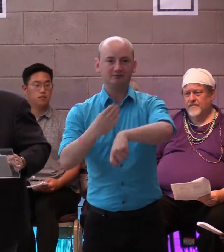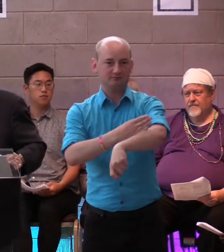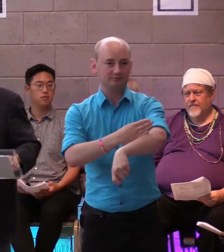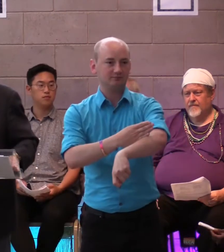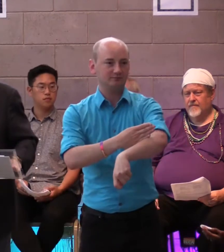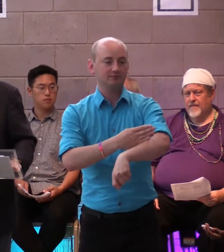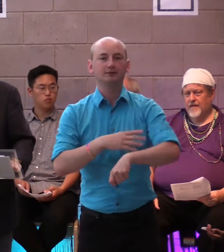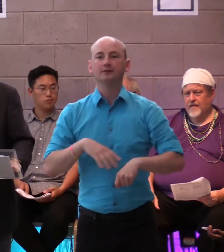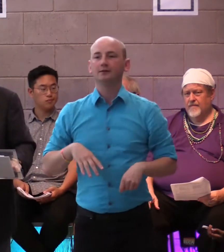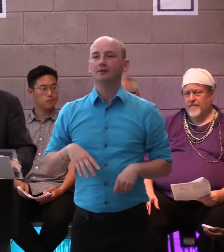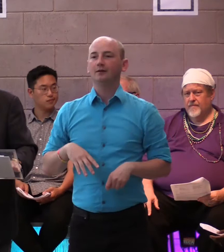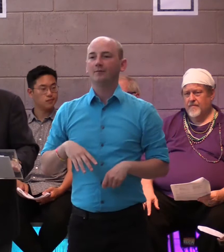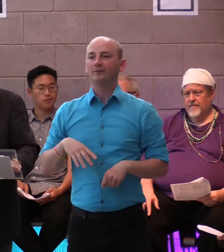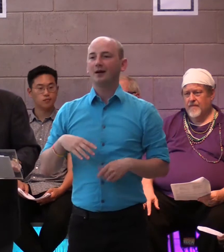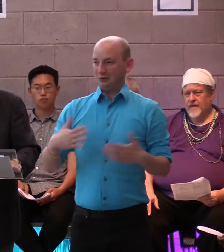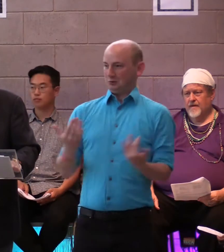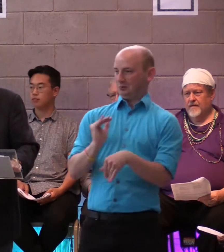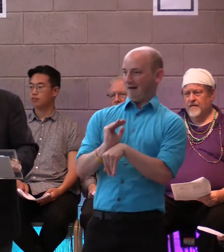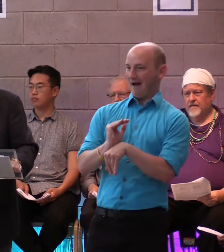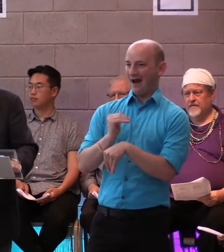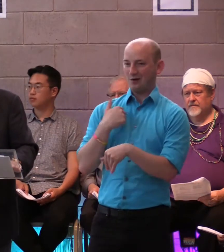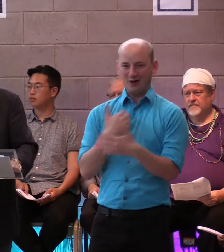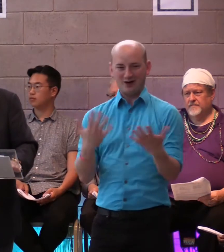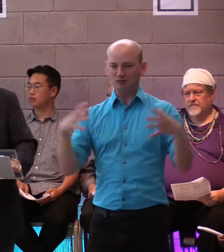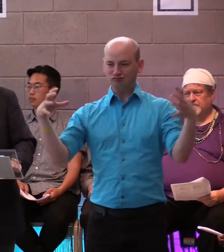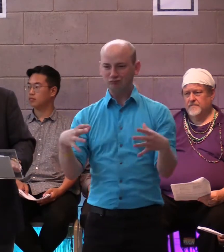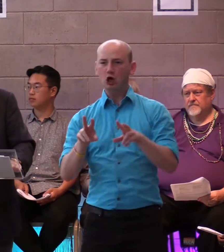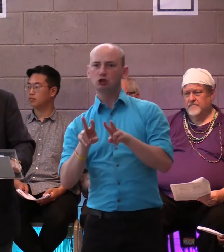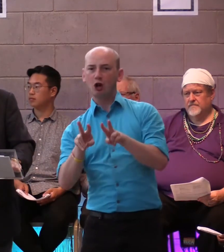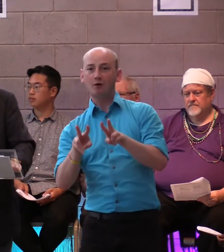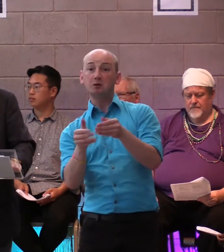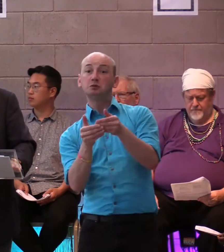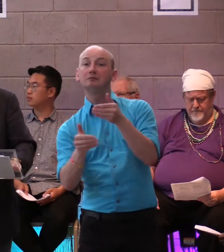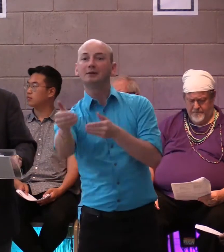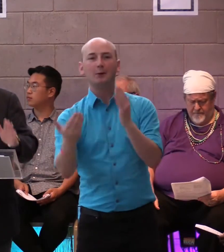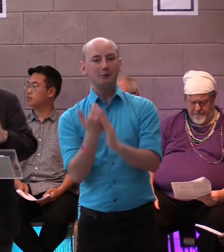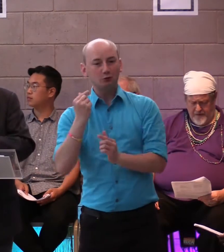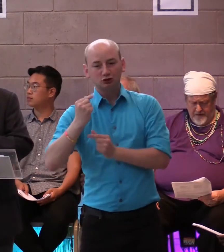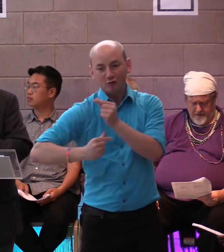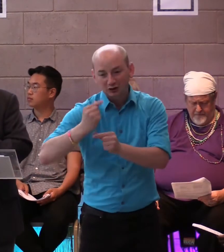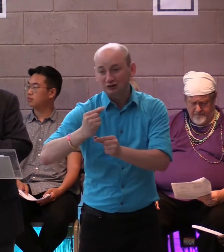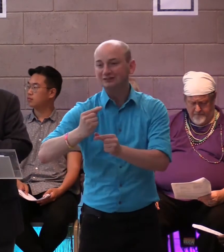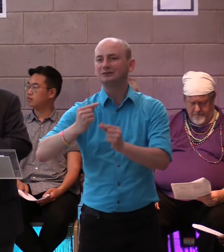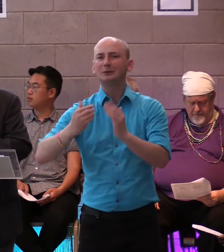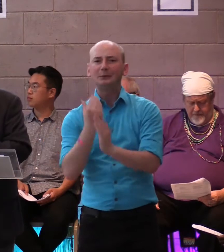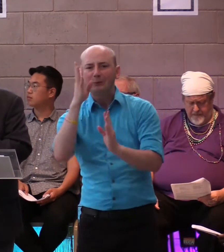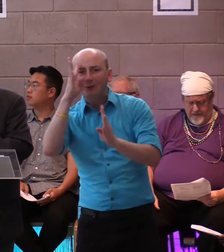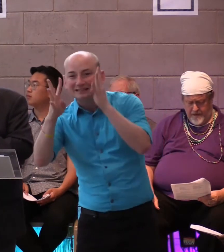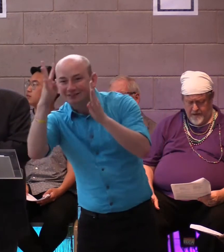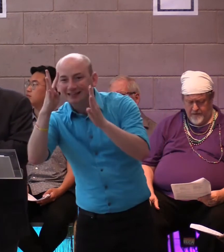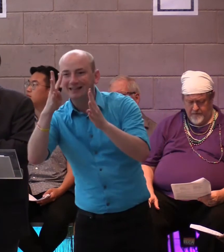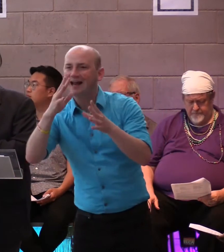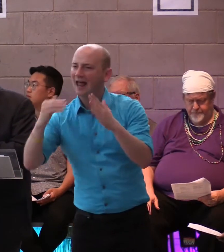and being here tonight to look forward to new generations, new creativity, and new causes that